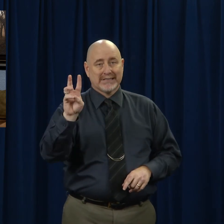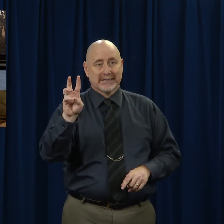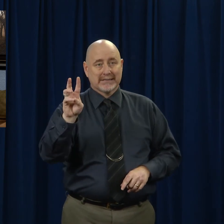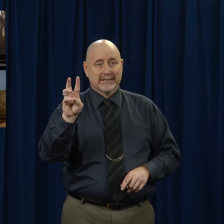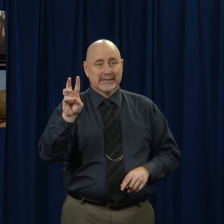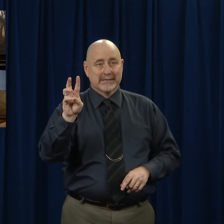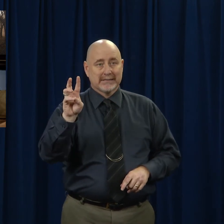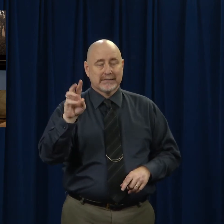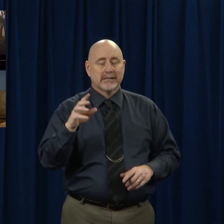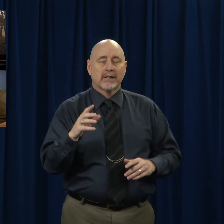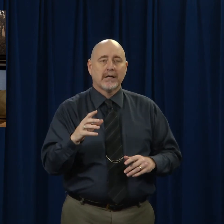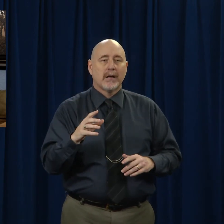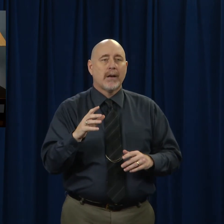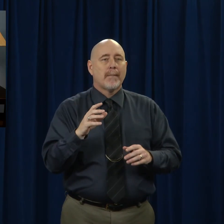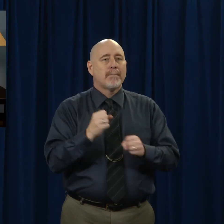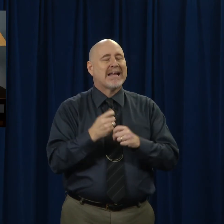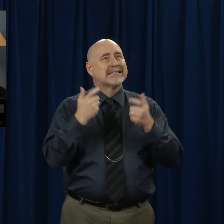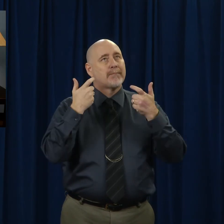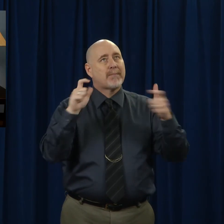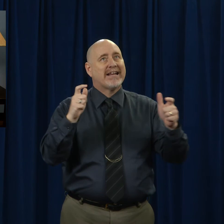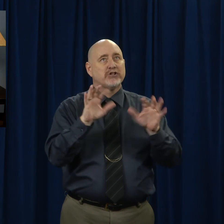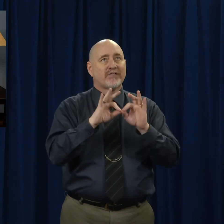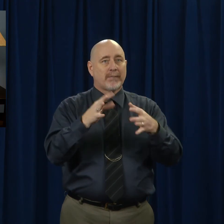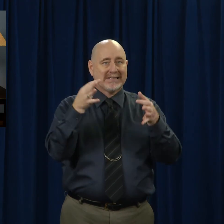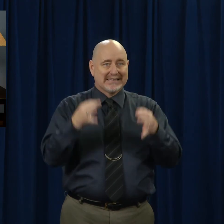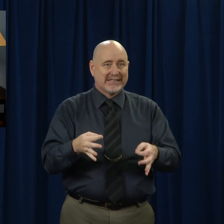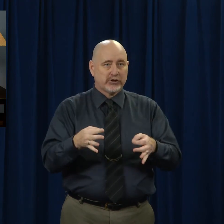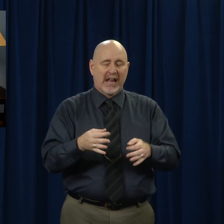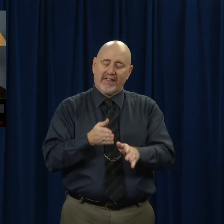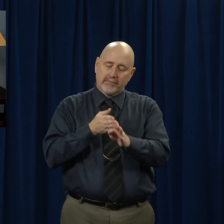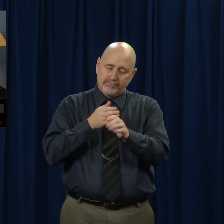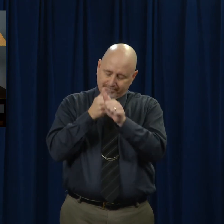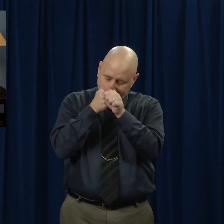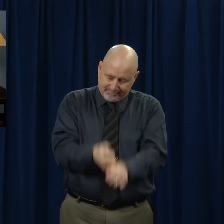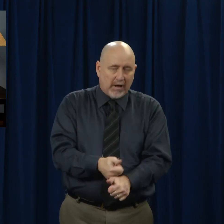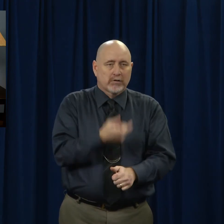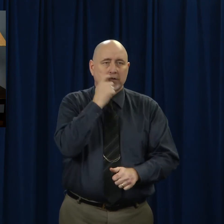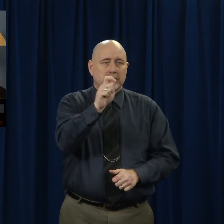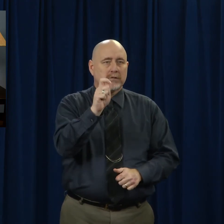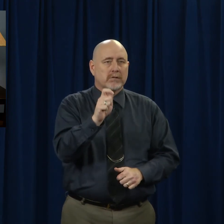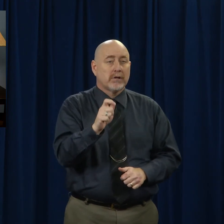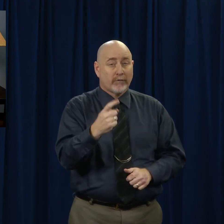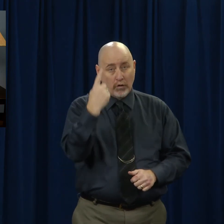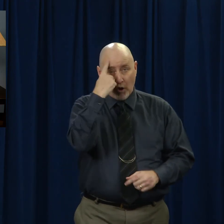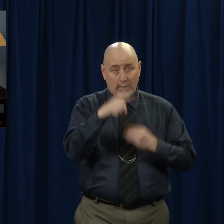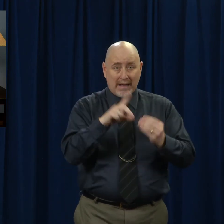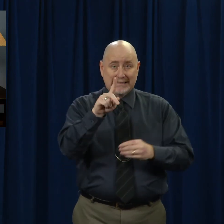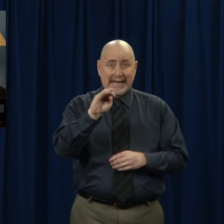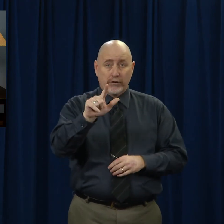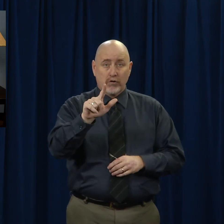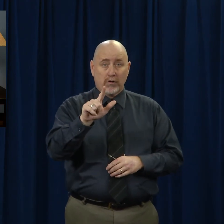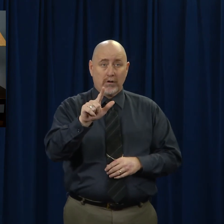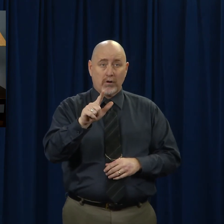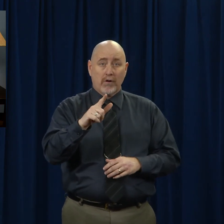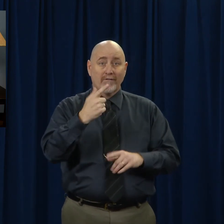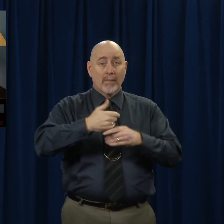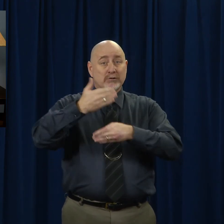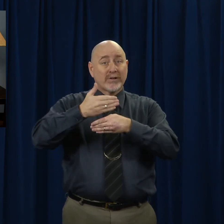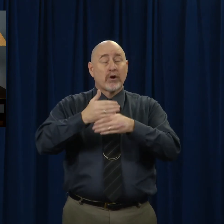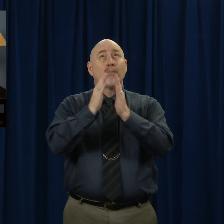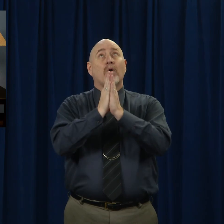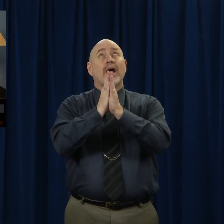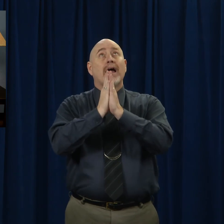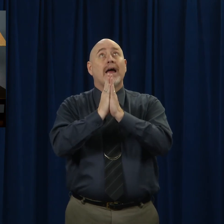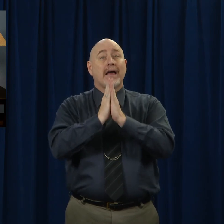verse 6. Make some major family decisions and then stick to them. Ever thought about Daniel, who prayed from his